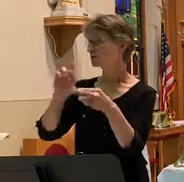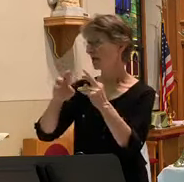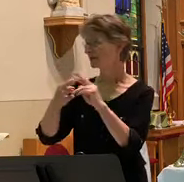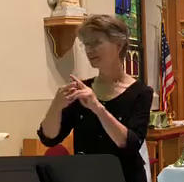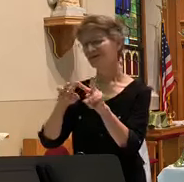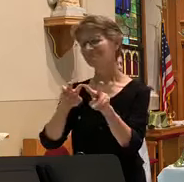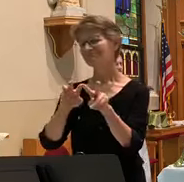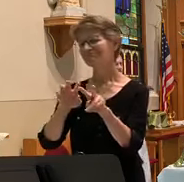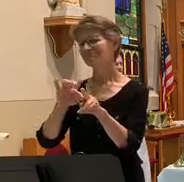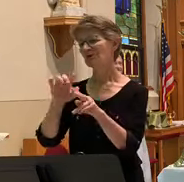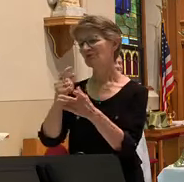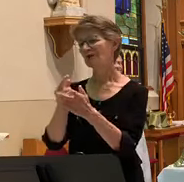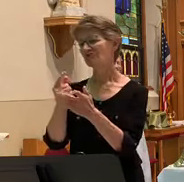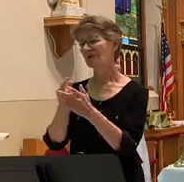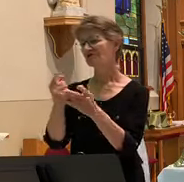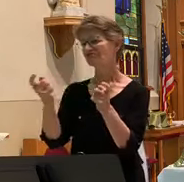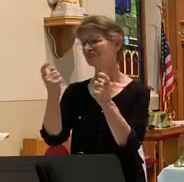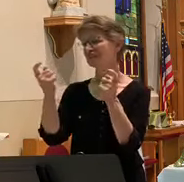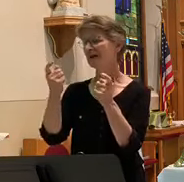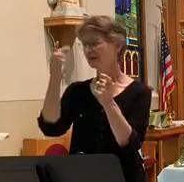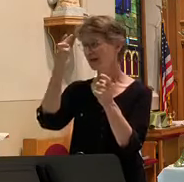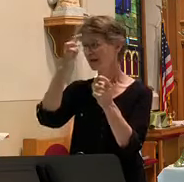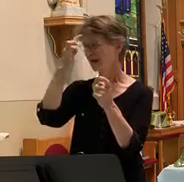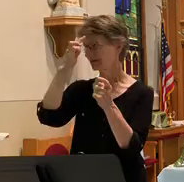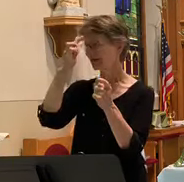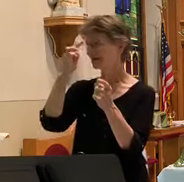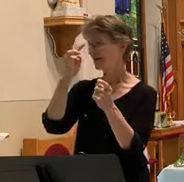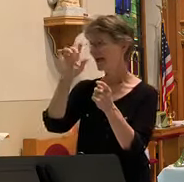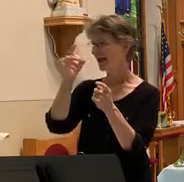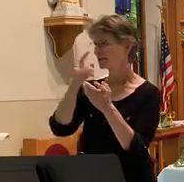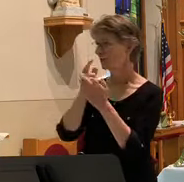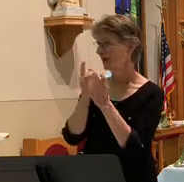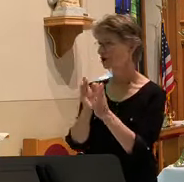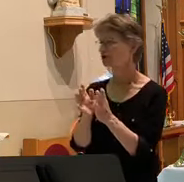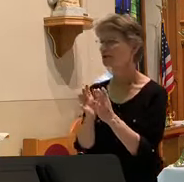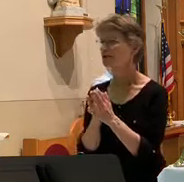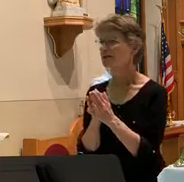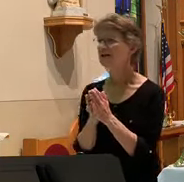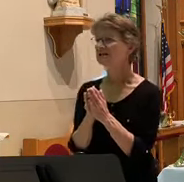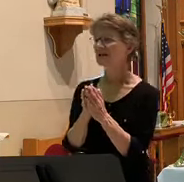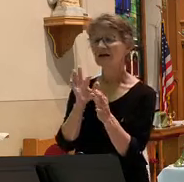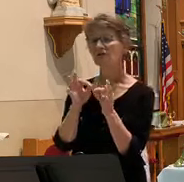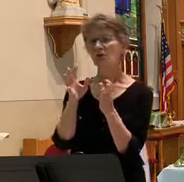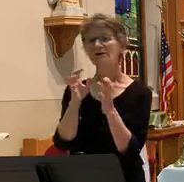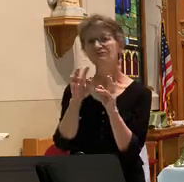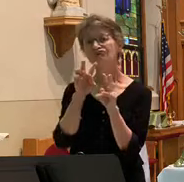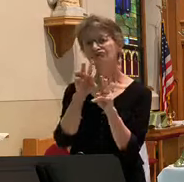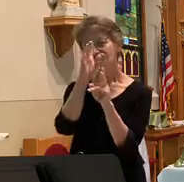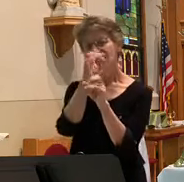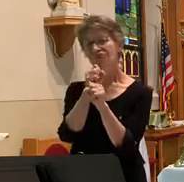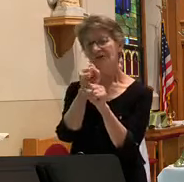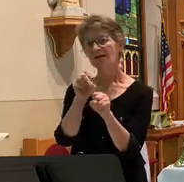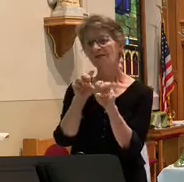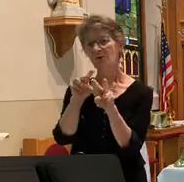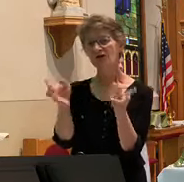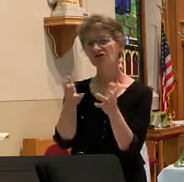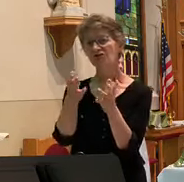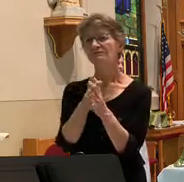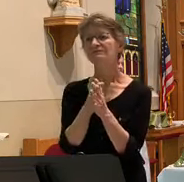So anyone who wishes to join our eighth graders via Facebook may do so.